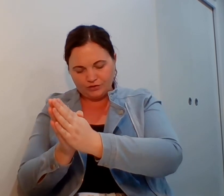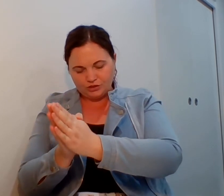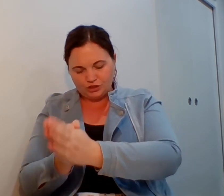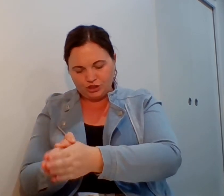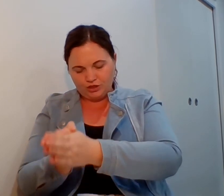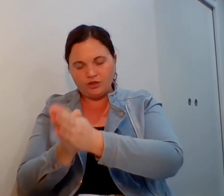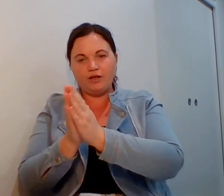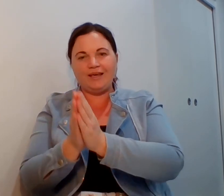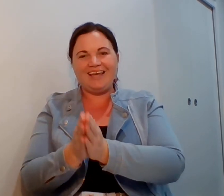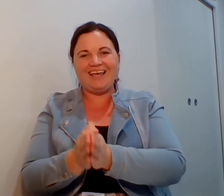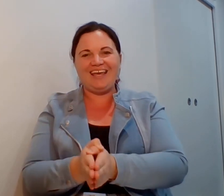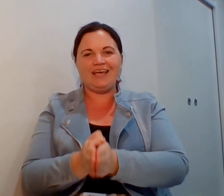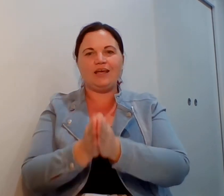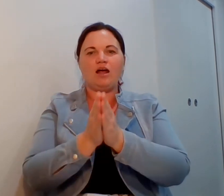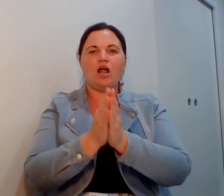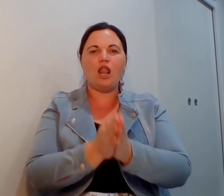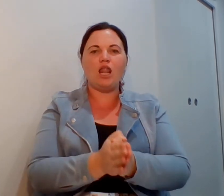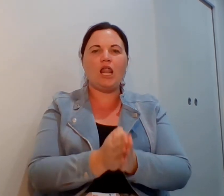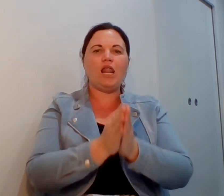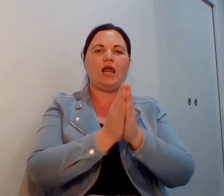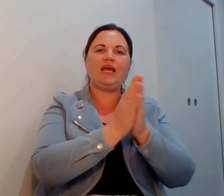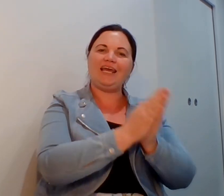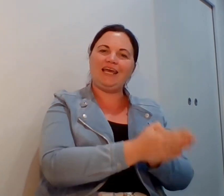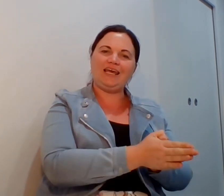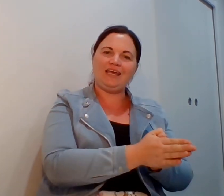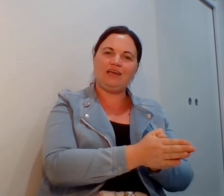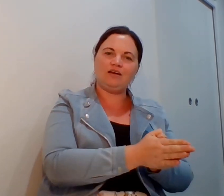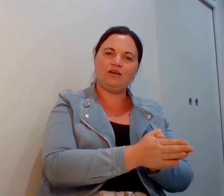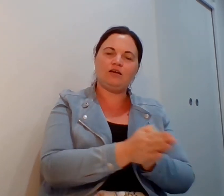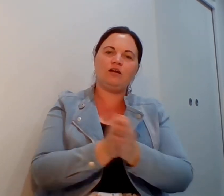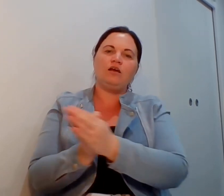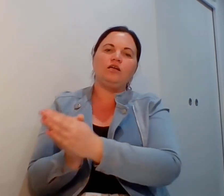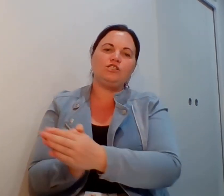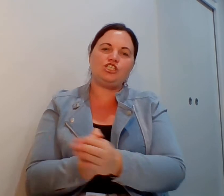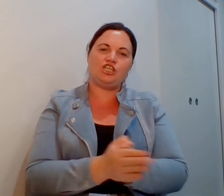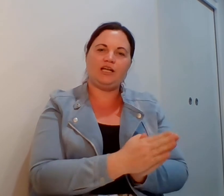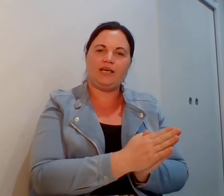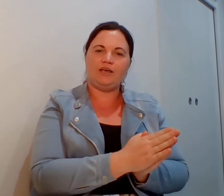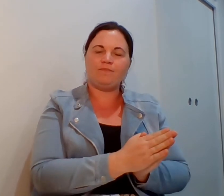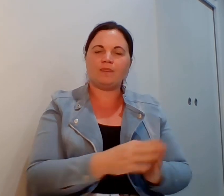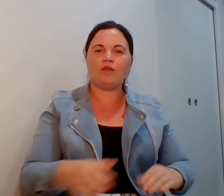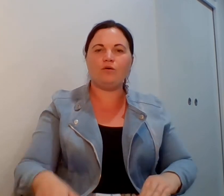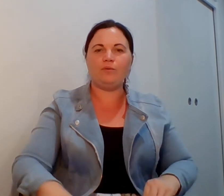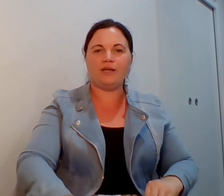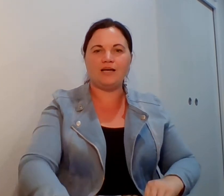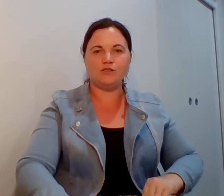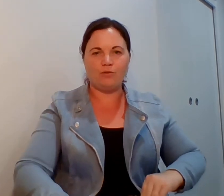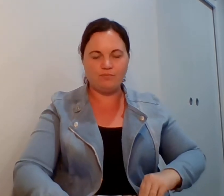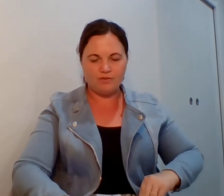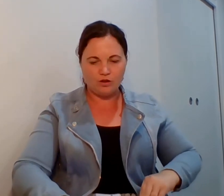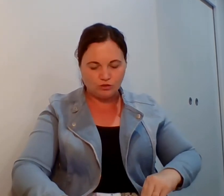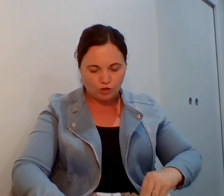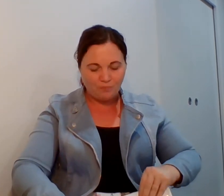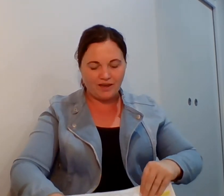CH, E, L, E. CHILD. Really nice job. Good job there